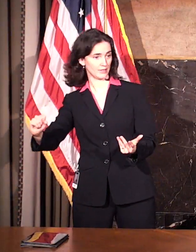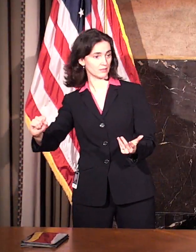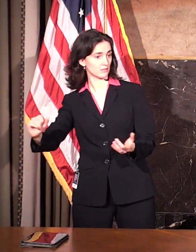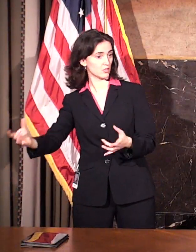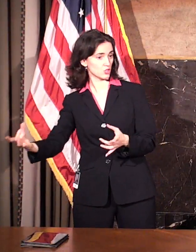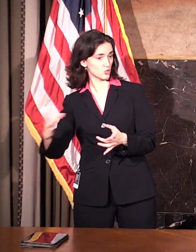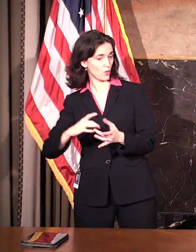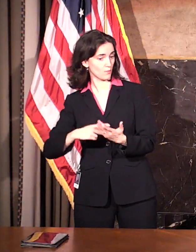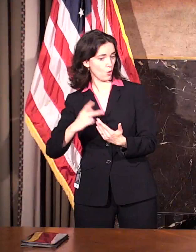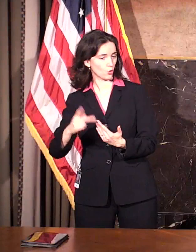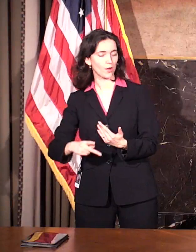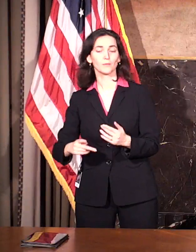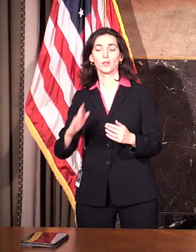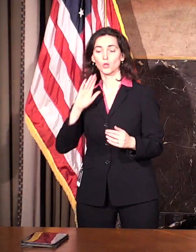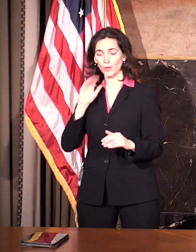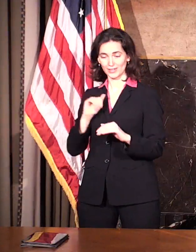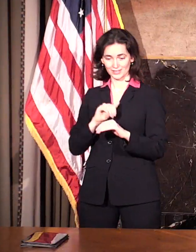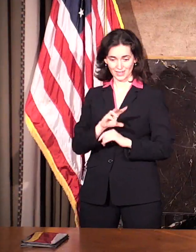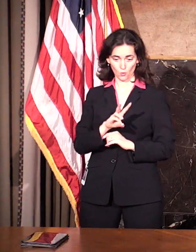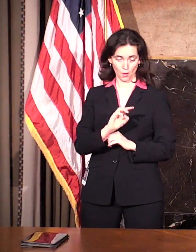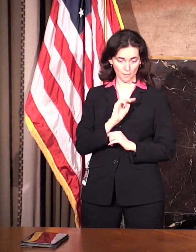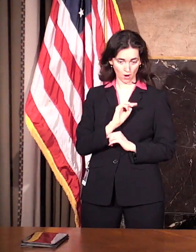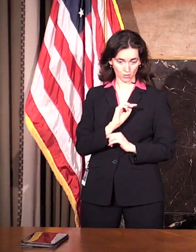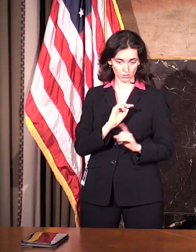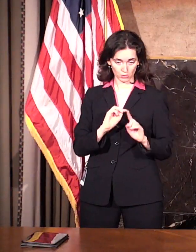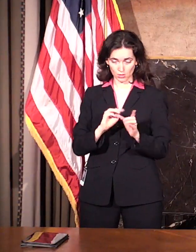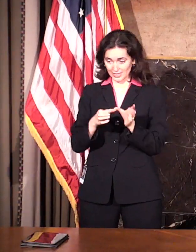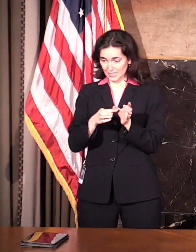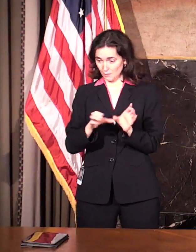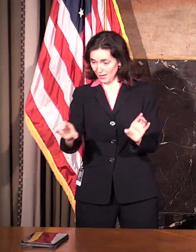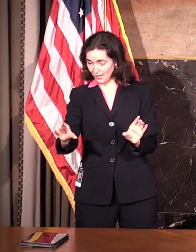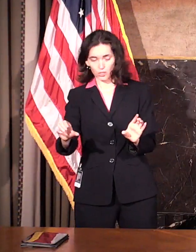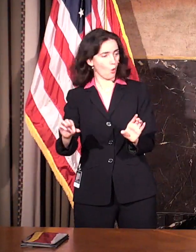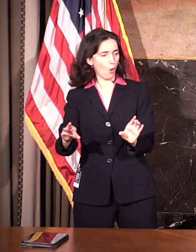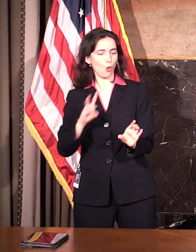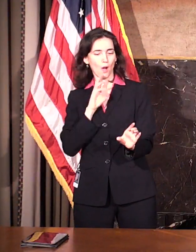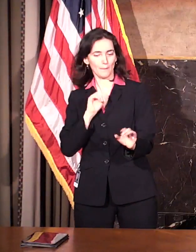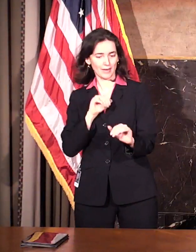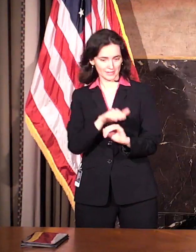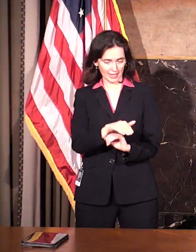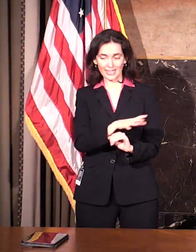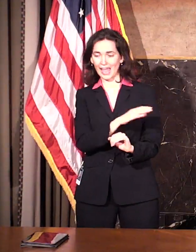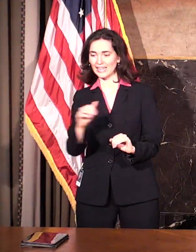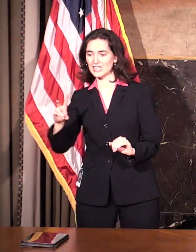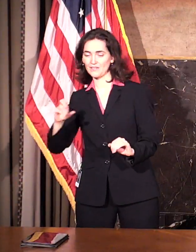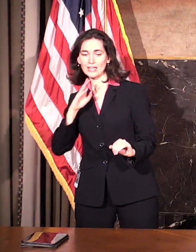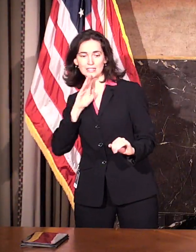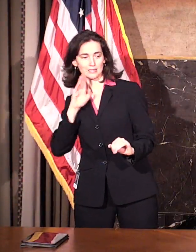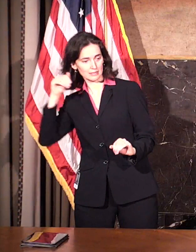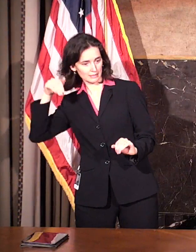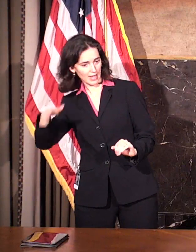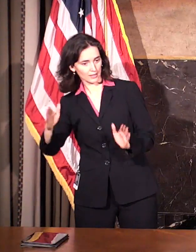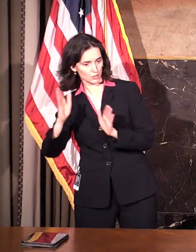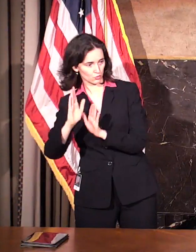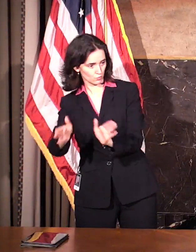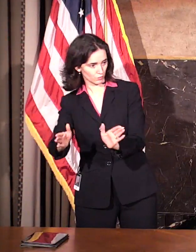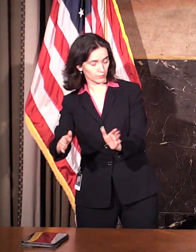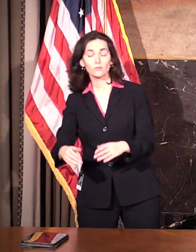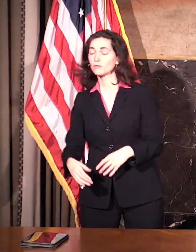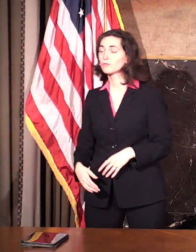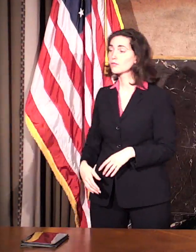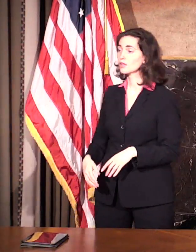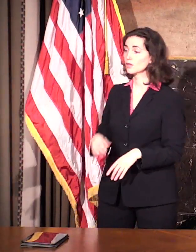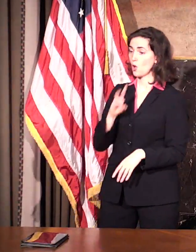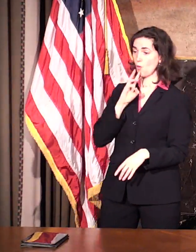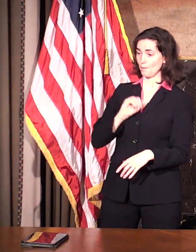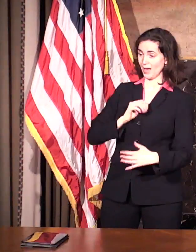getting additional doses on top of what Walmart is already getting, or will you be splitting up the pool to more pharmacies? Additional on top of that,